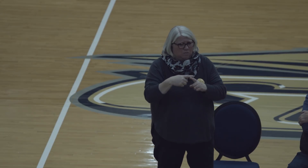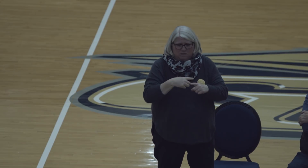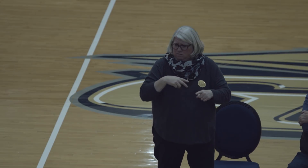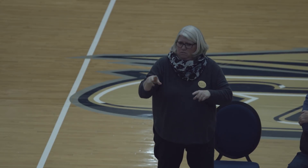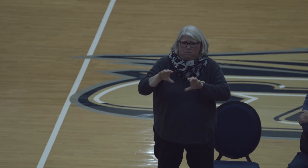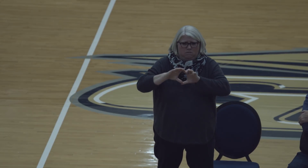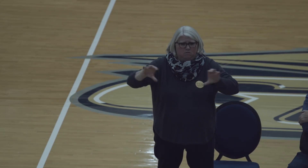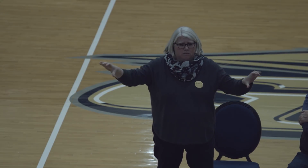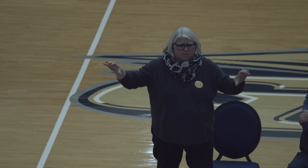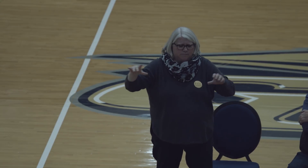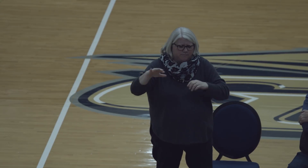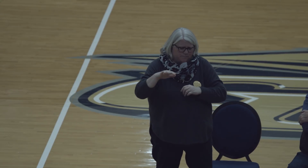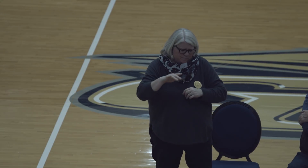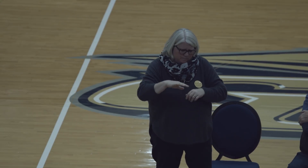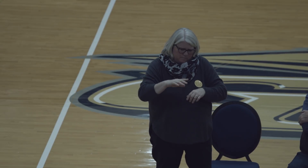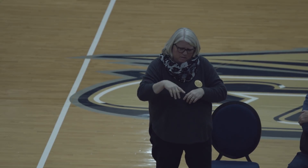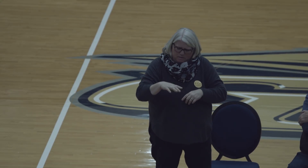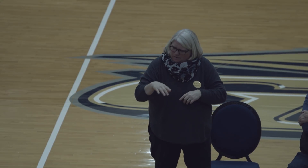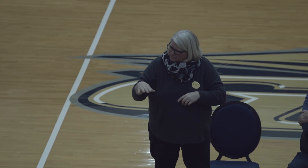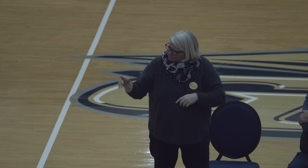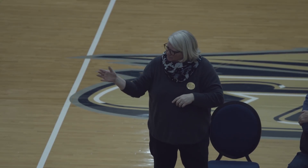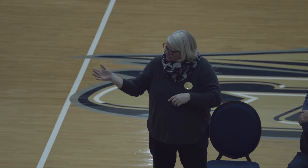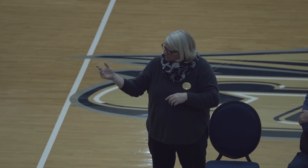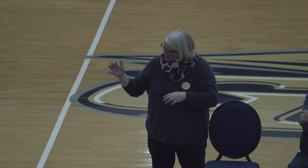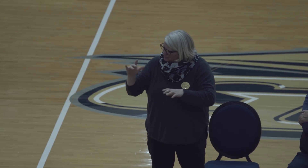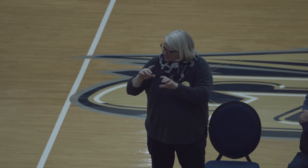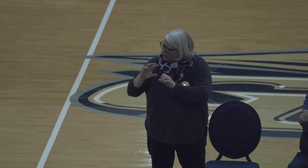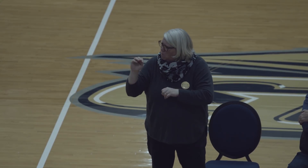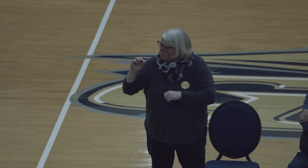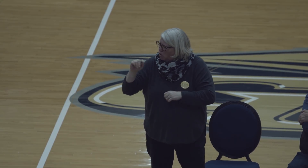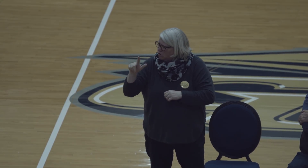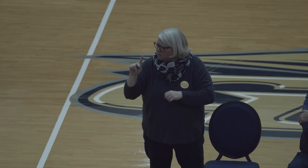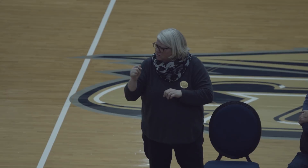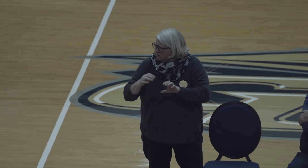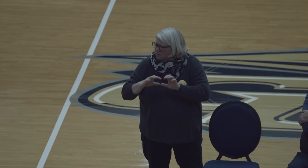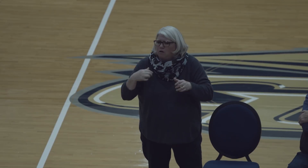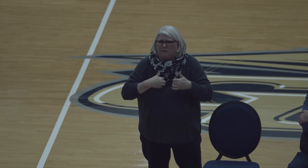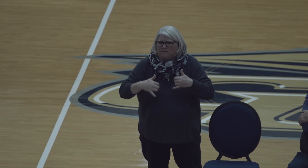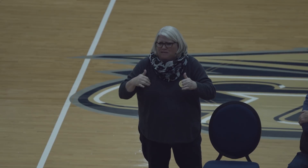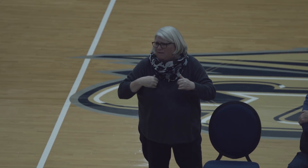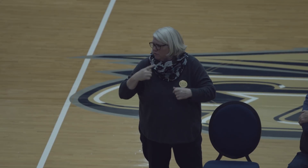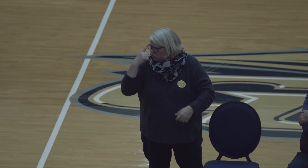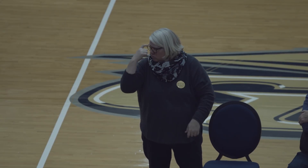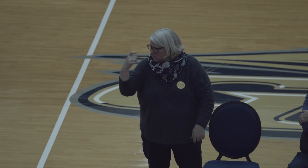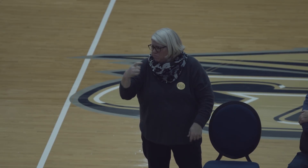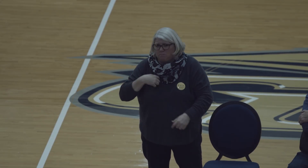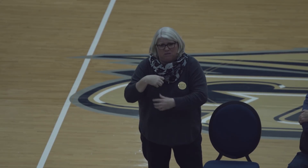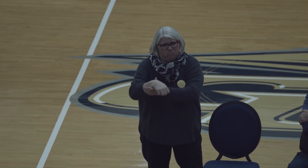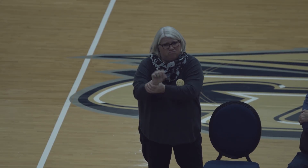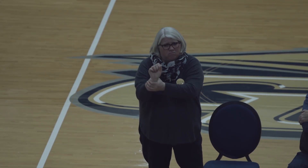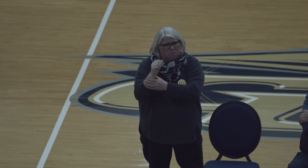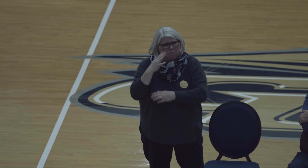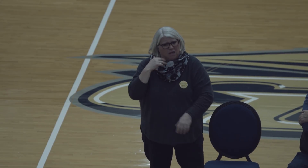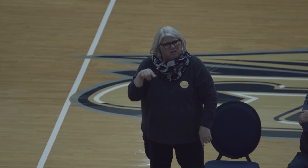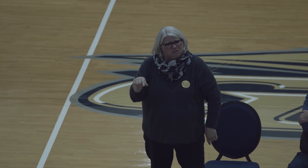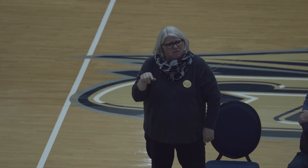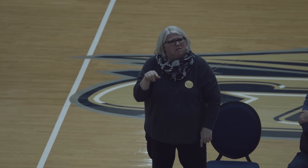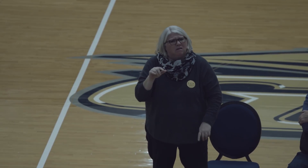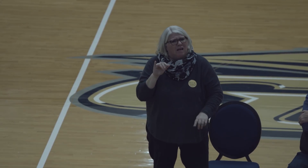was amazing. That day that we carried that banner, the Martin Luther King banner, "We Still Have a Dream," I